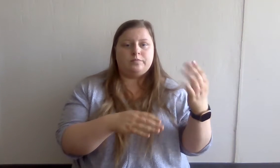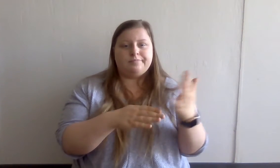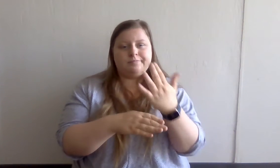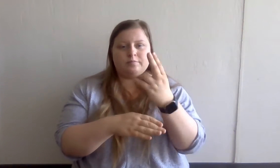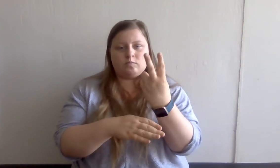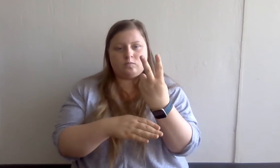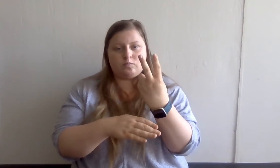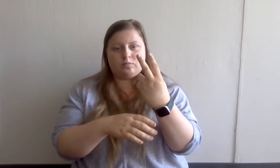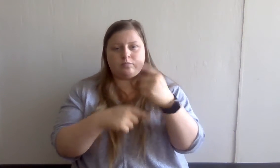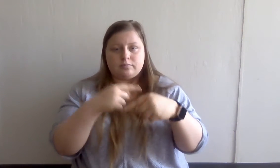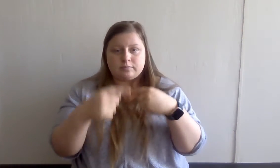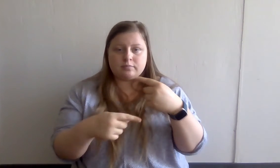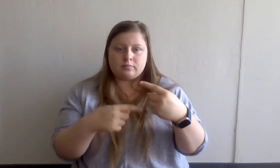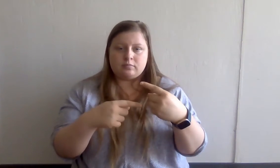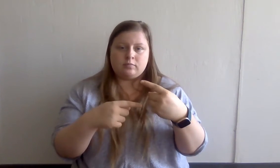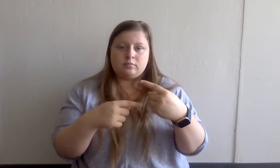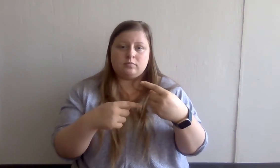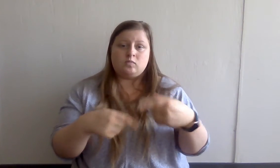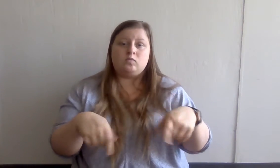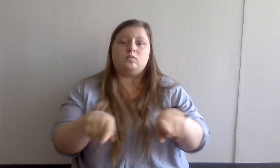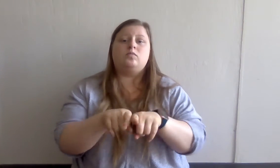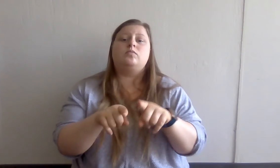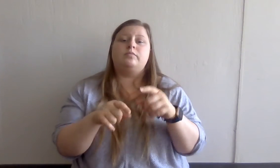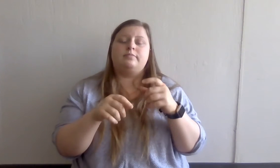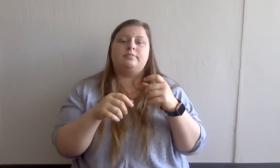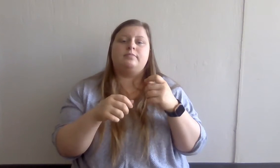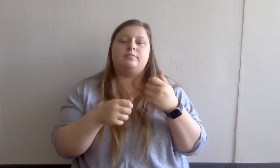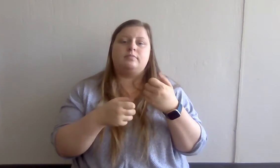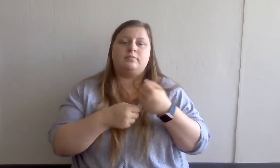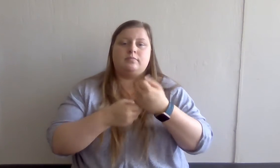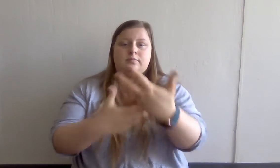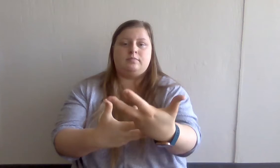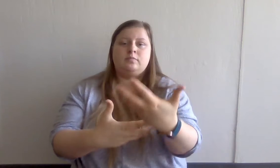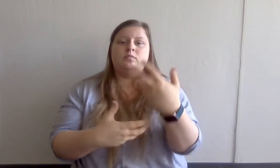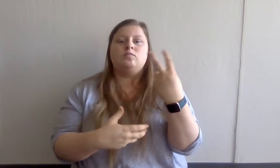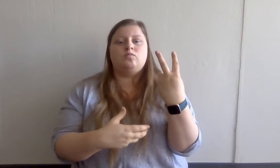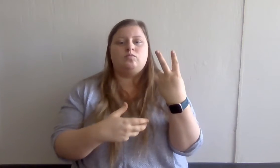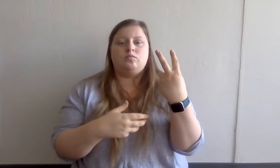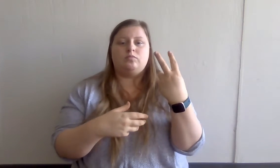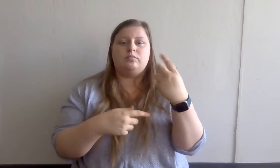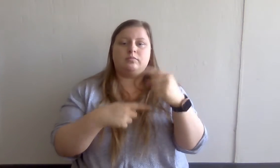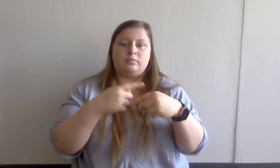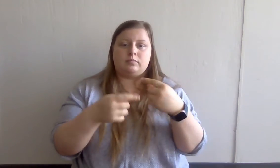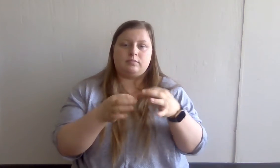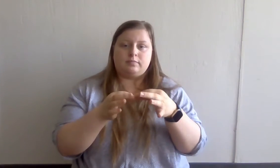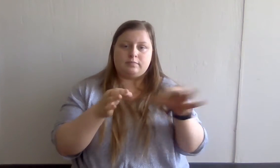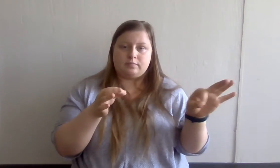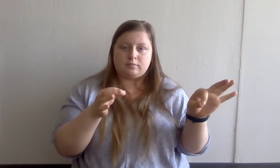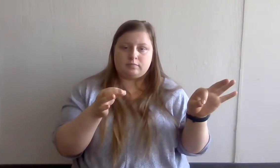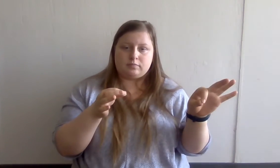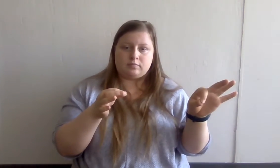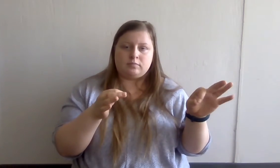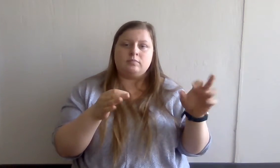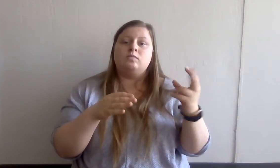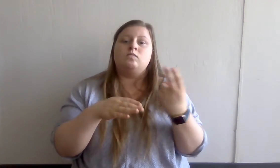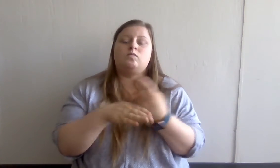Children can produce questions using 1 to 2 signs. They also express 2-sign